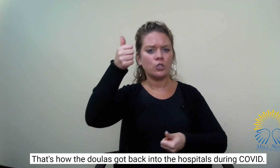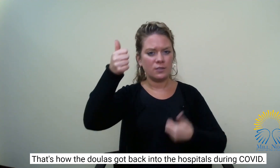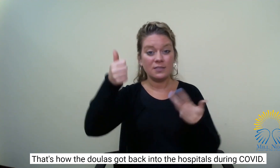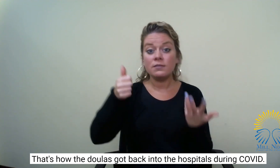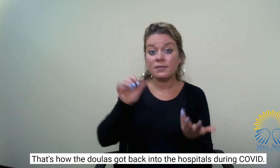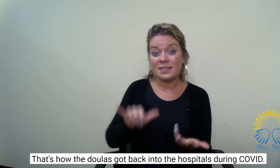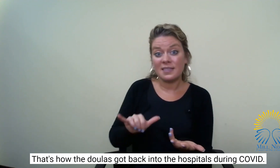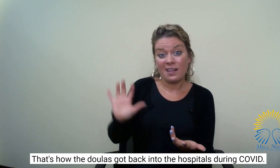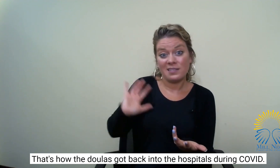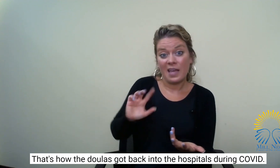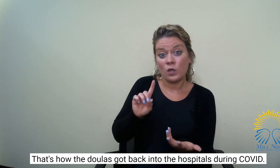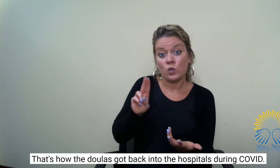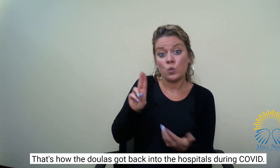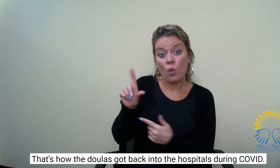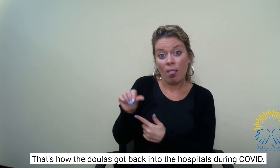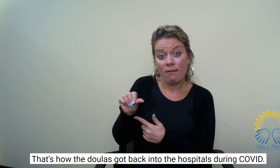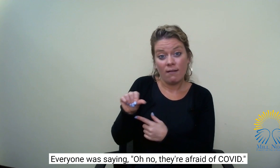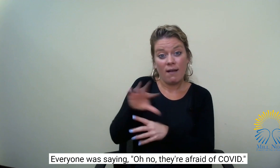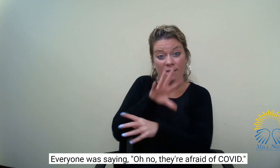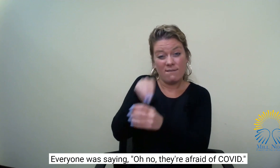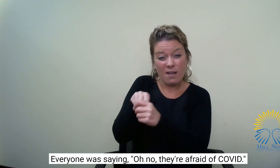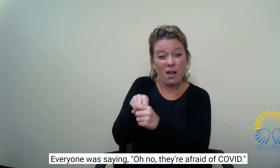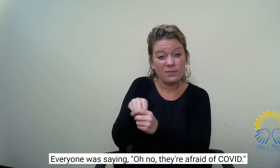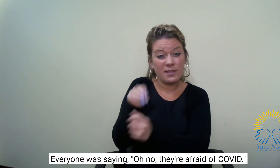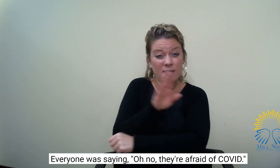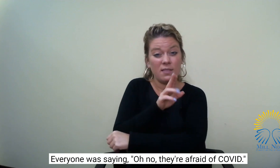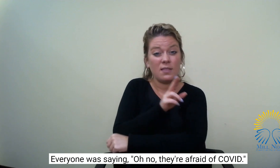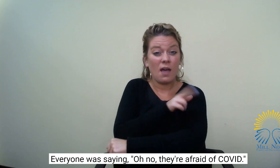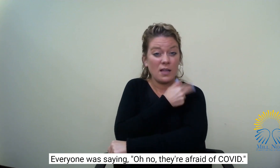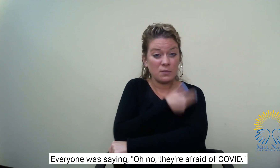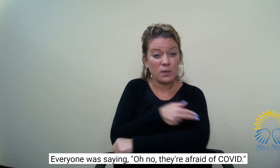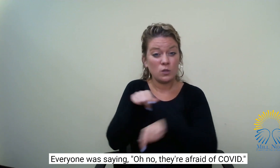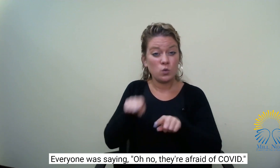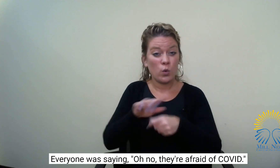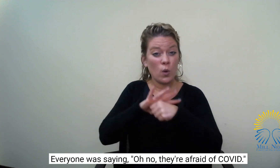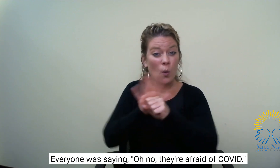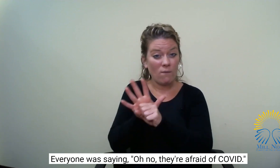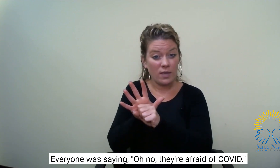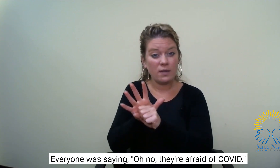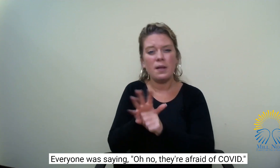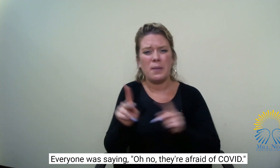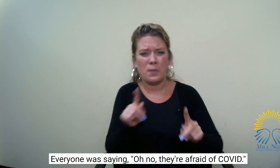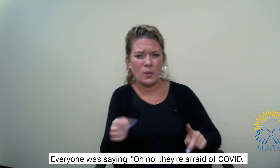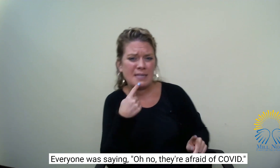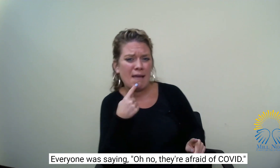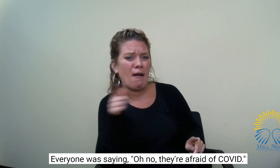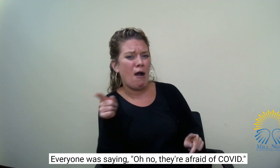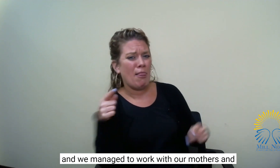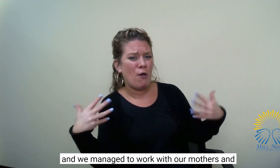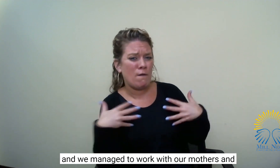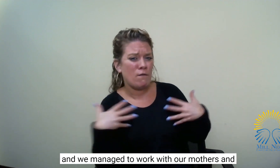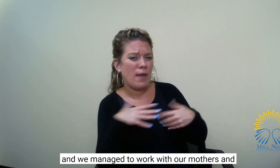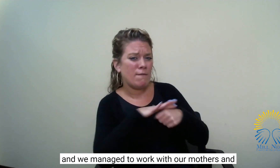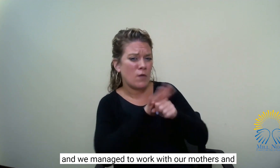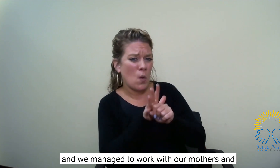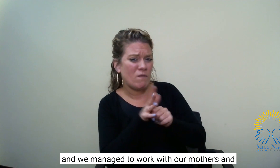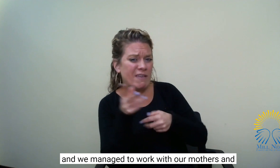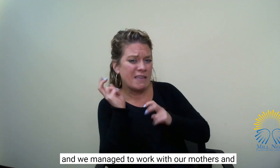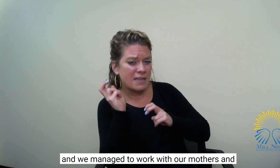into the hospitals during COVID. Everyone was saying, oh no, they're afraid of COVID. And we managed to work